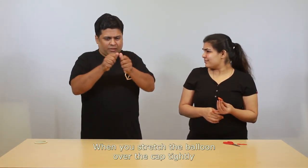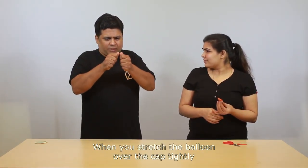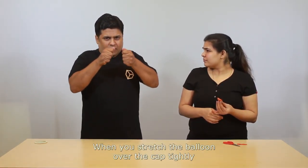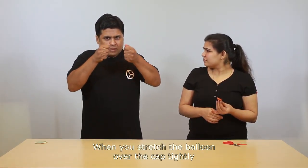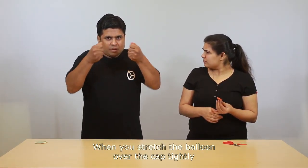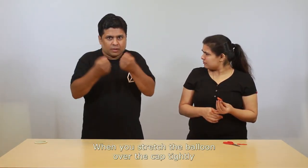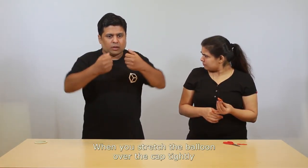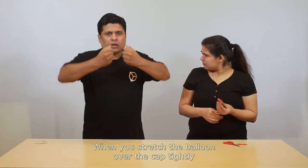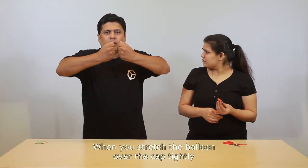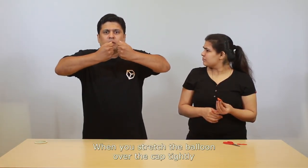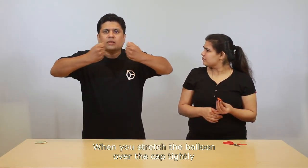cap tightly Hmm